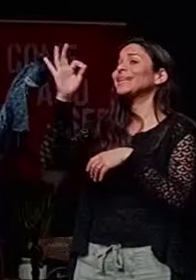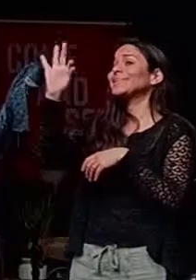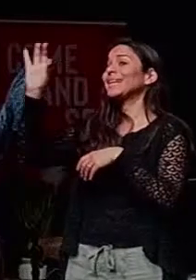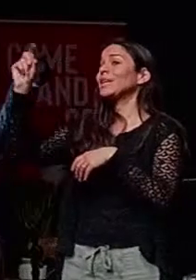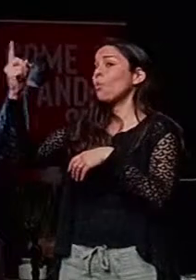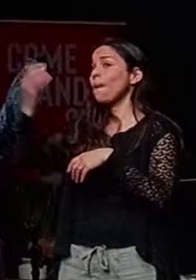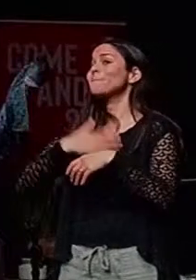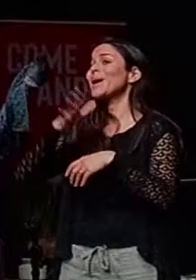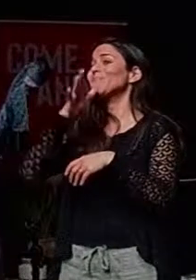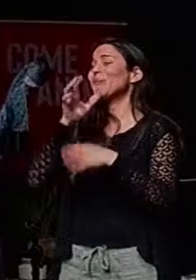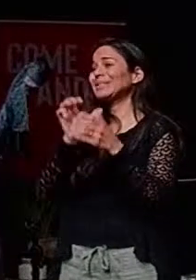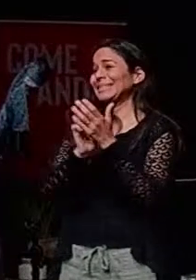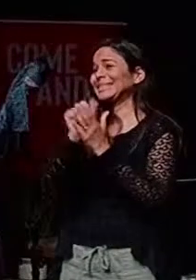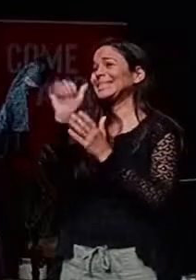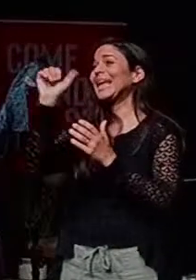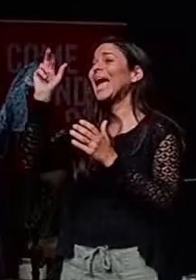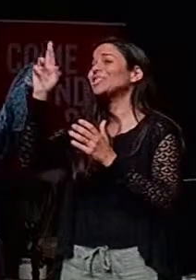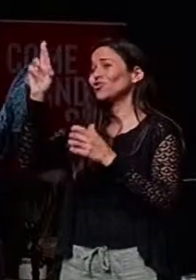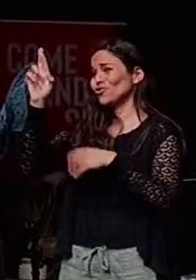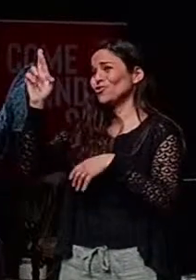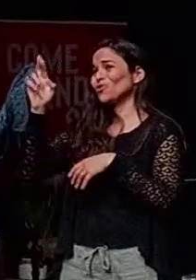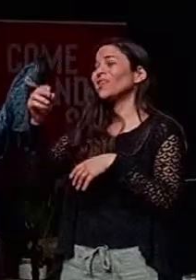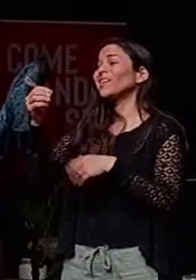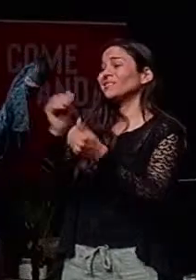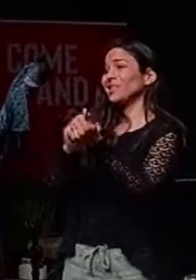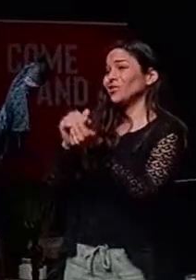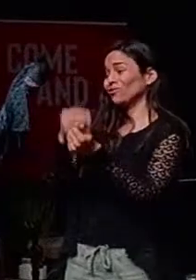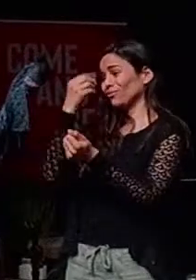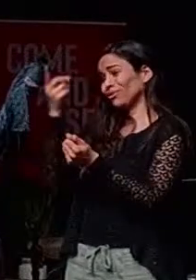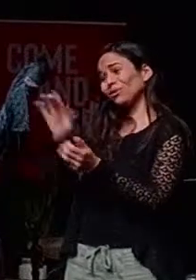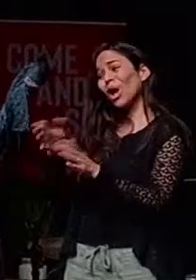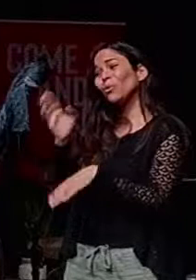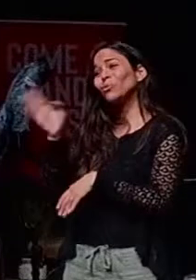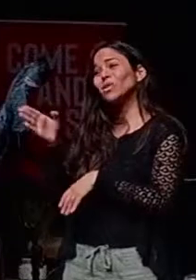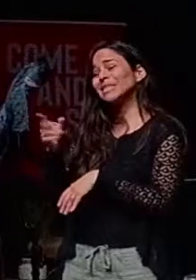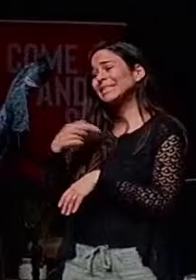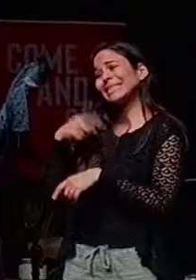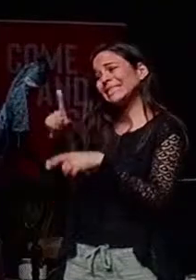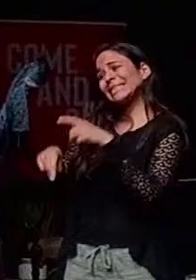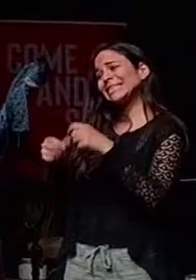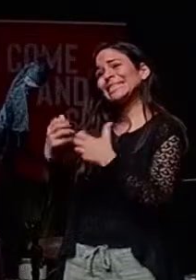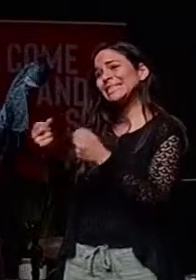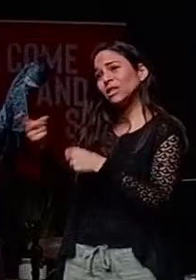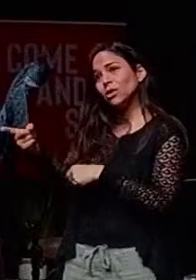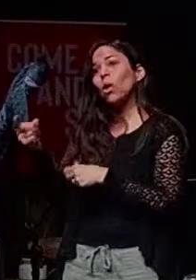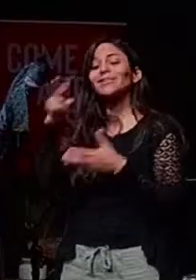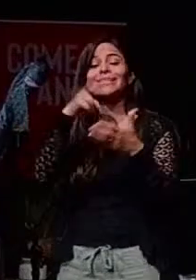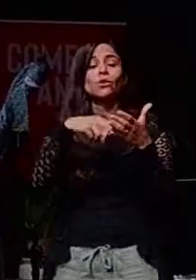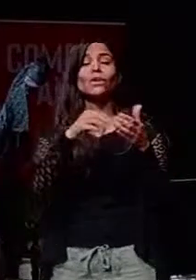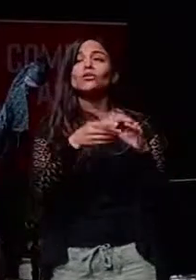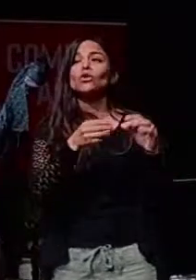and she was told that she's gonna die, that doctors cannot heal her, and she read the story about Hannah